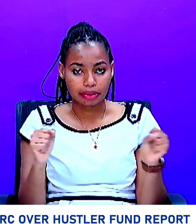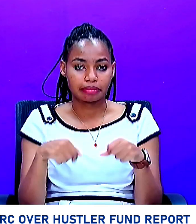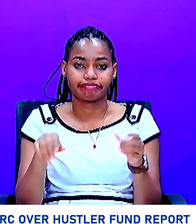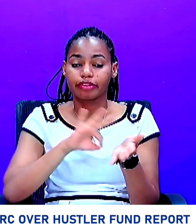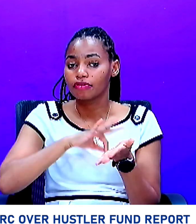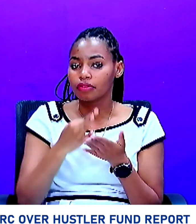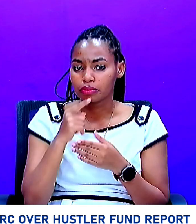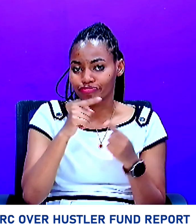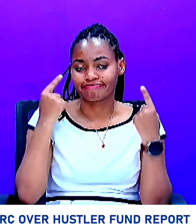financial failure.